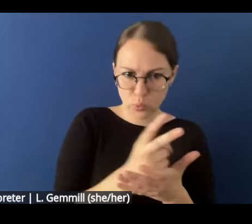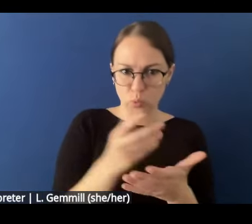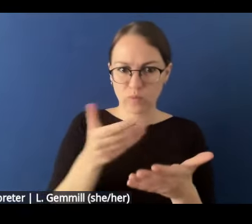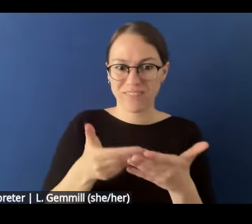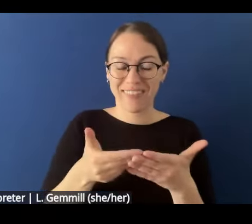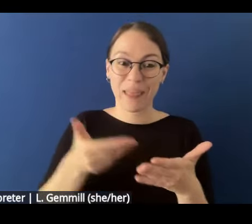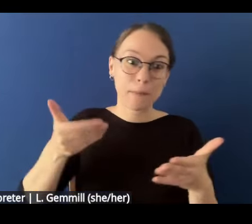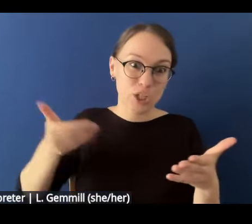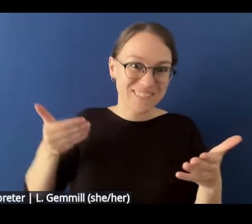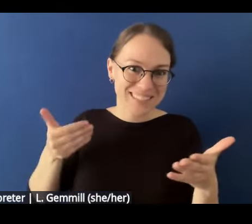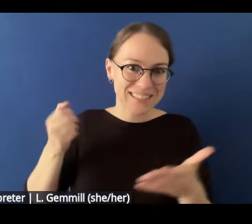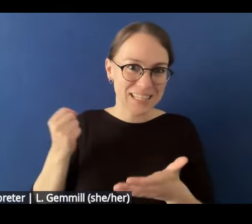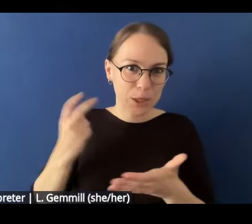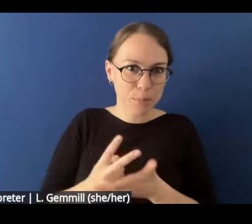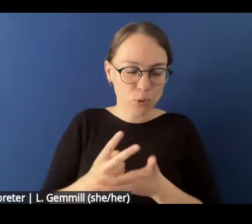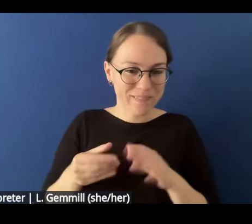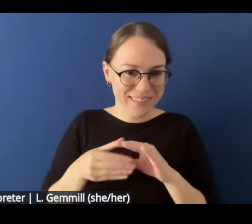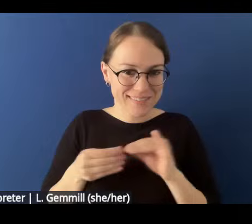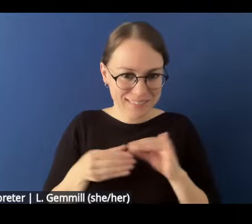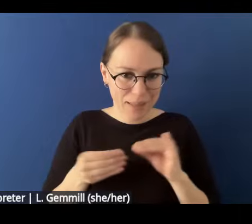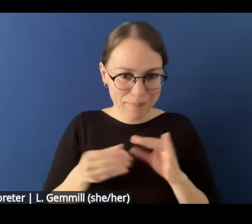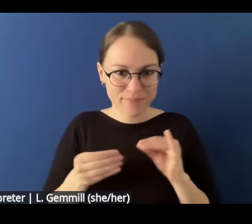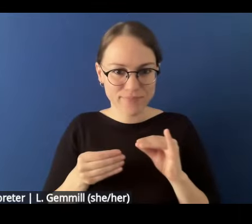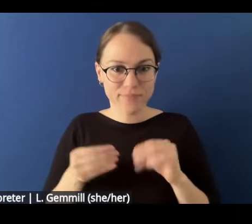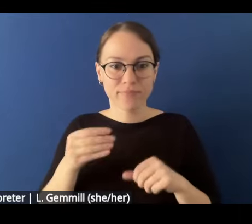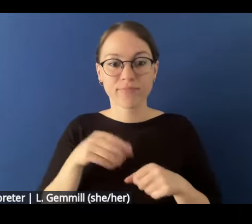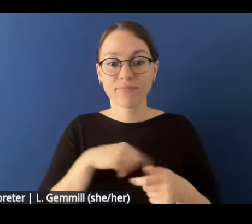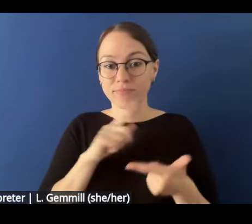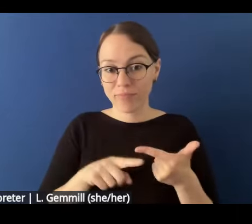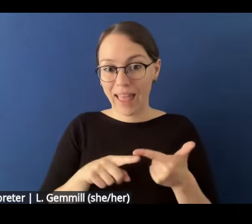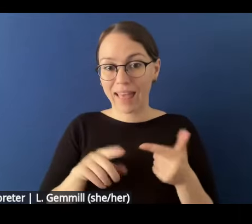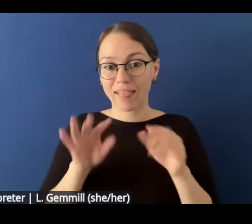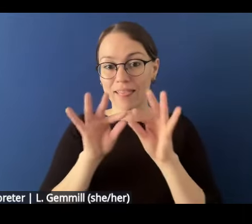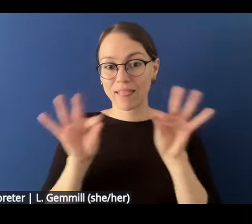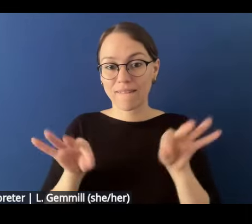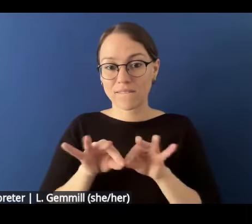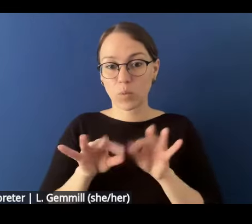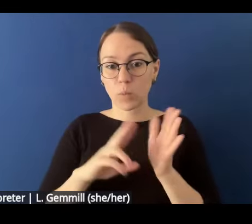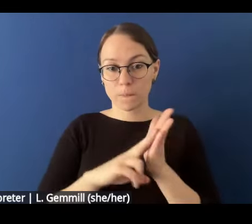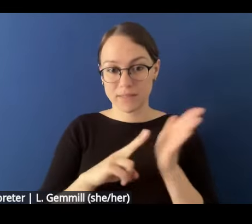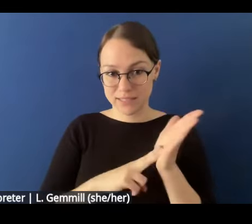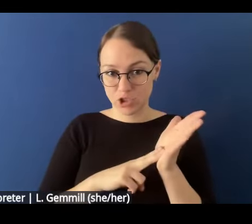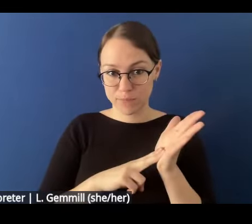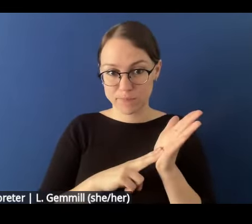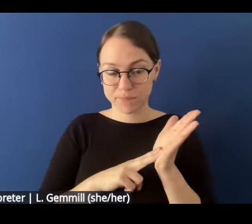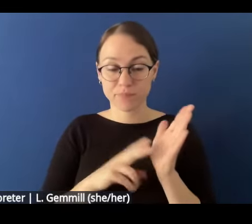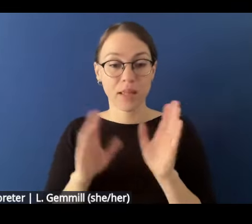approved statement and the form of the petition, which the Bureau has indicated